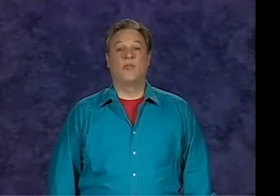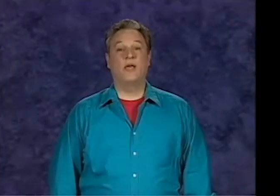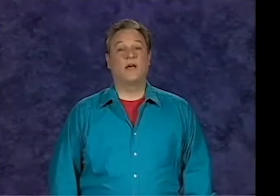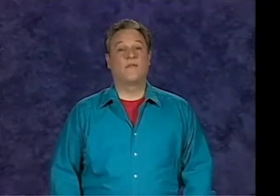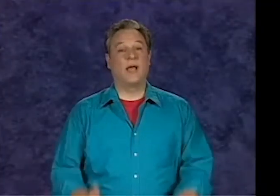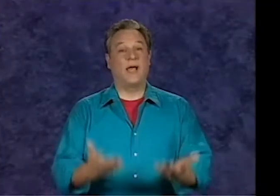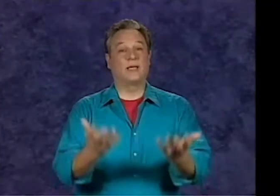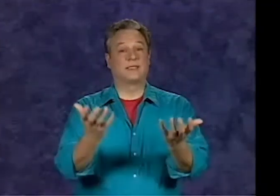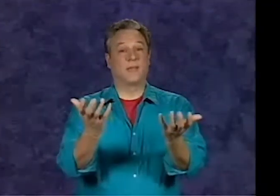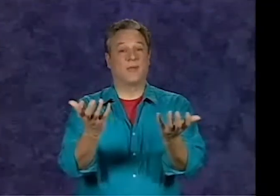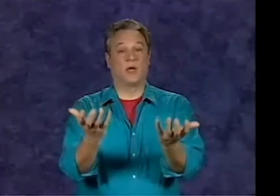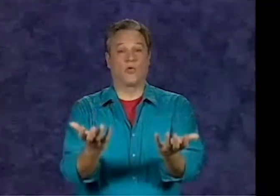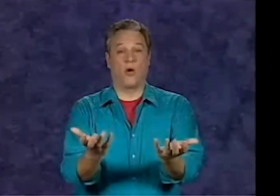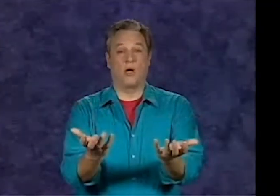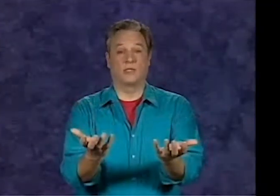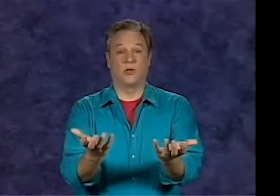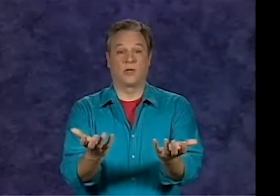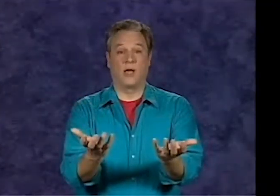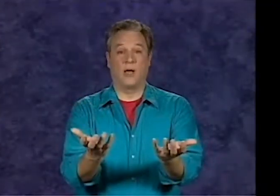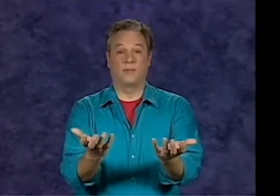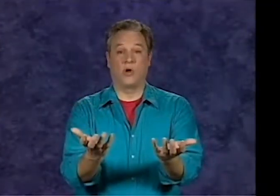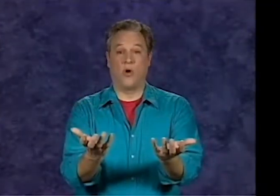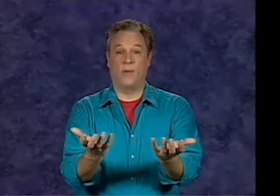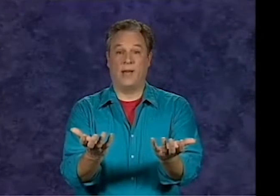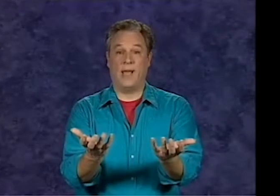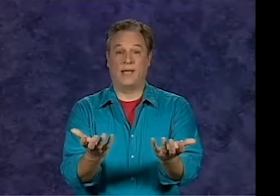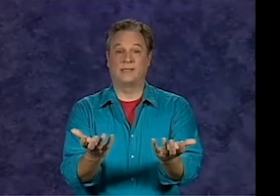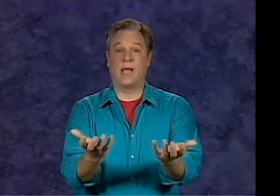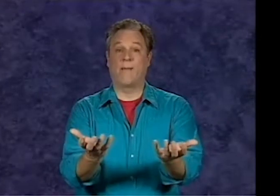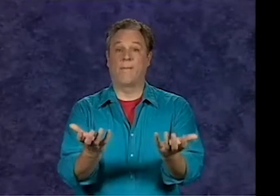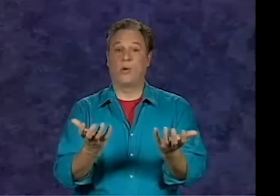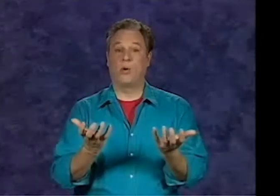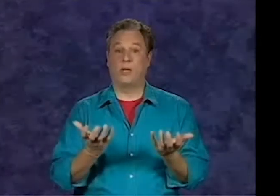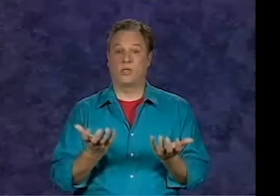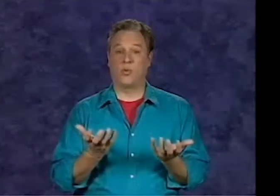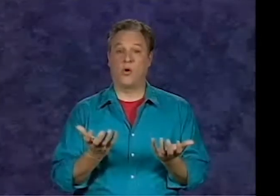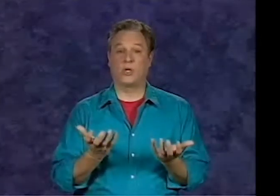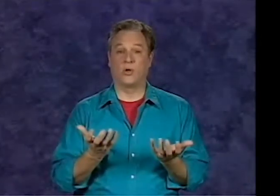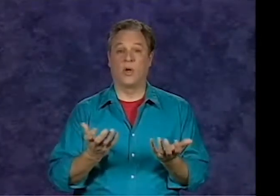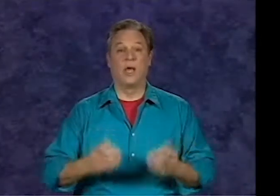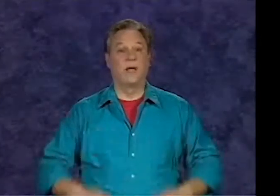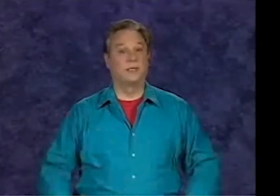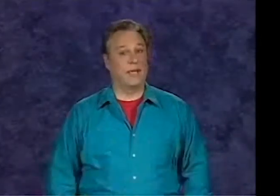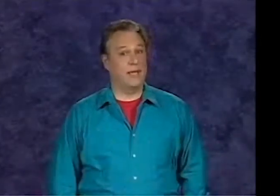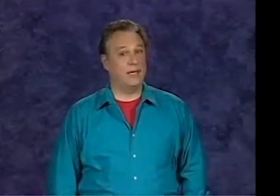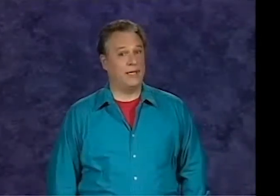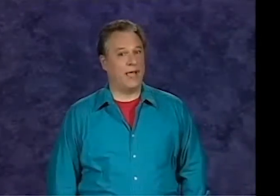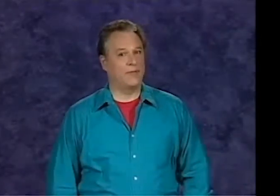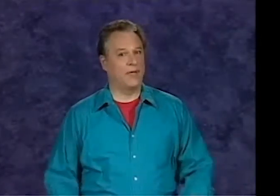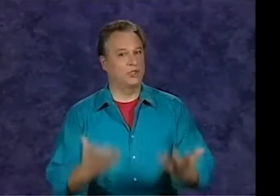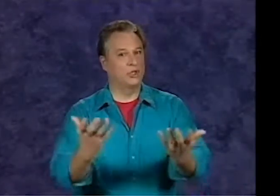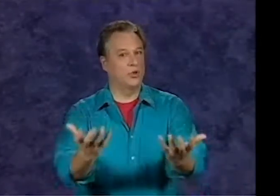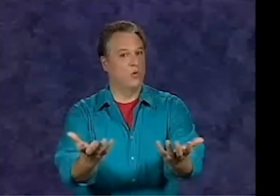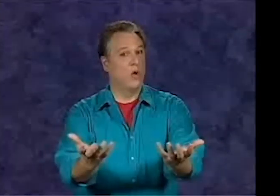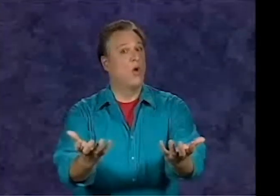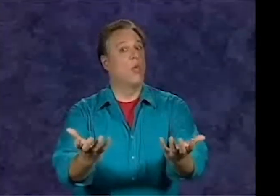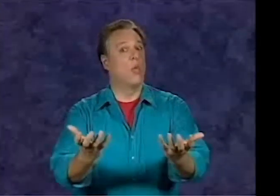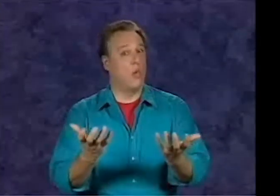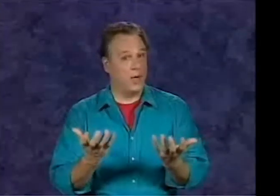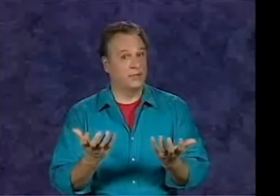Think of laying something across your cupped open hands and pull it toward you to indicate that you want